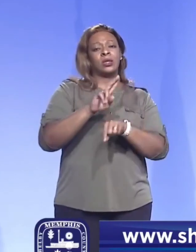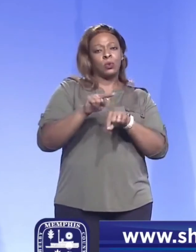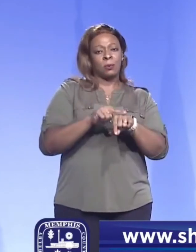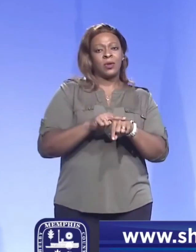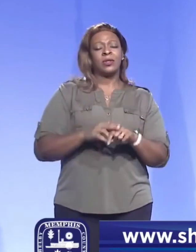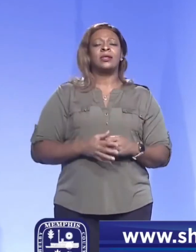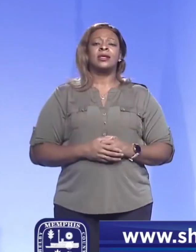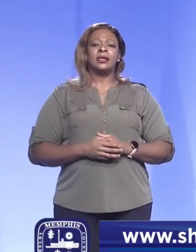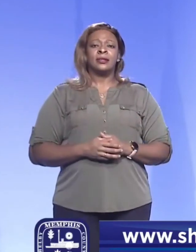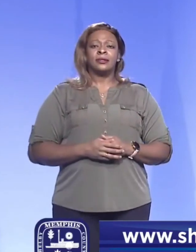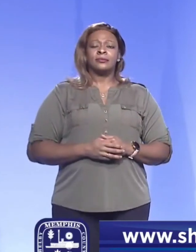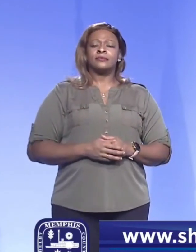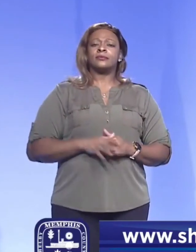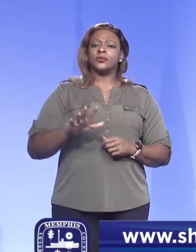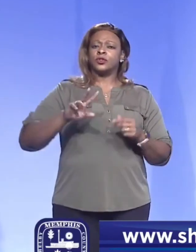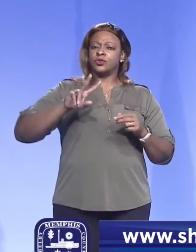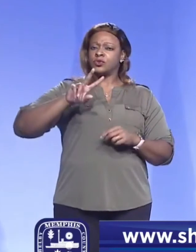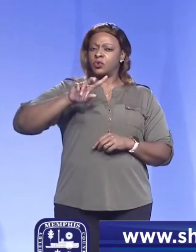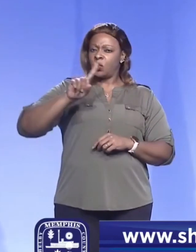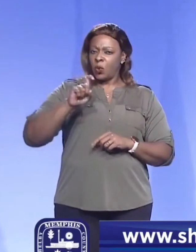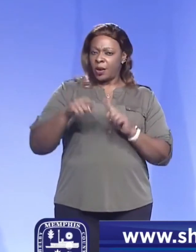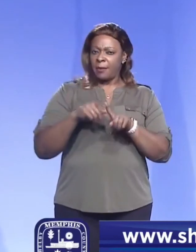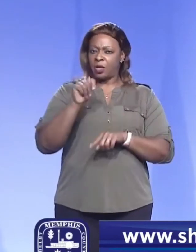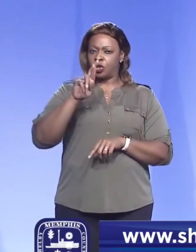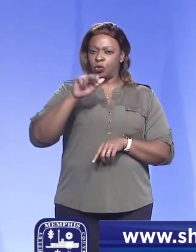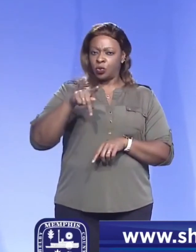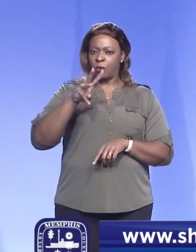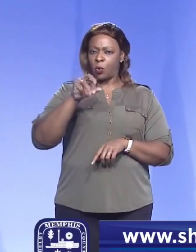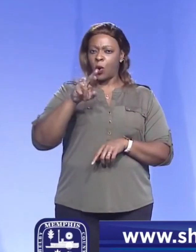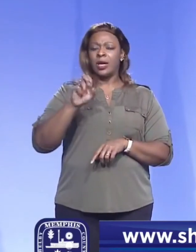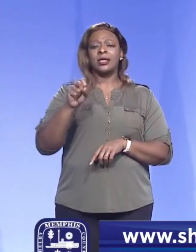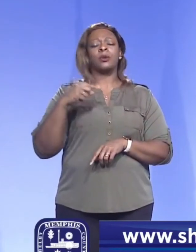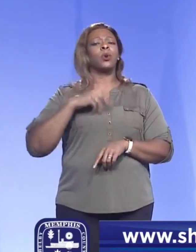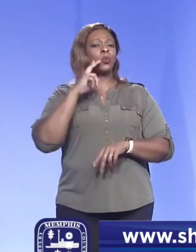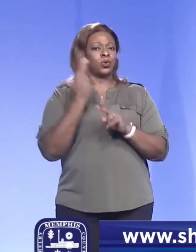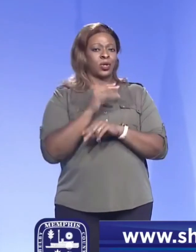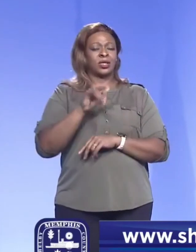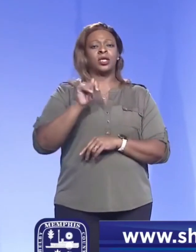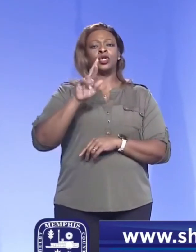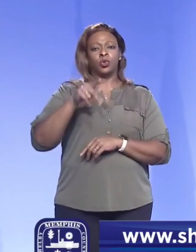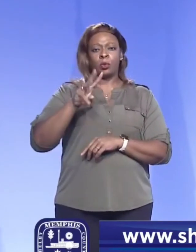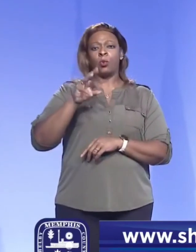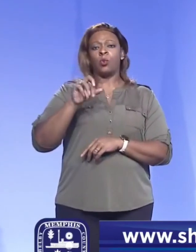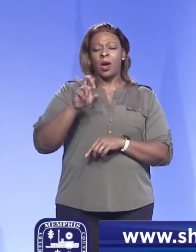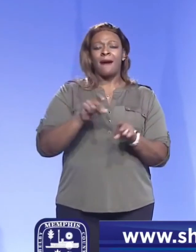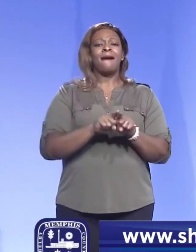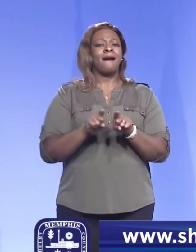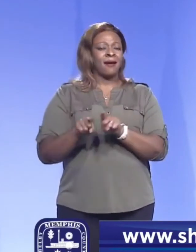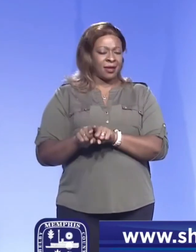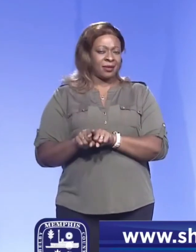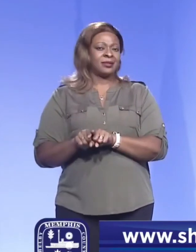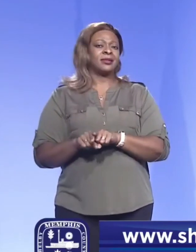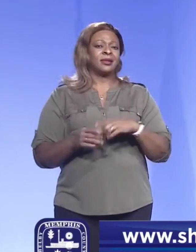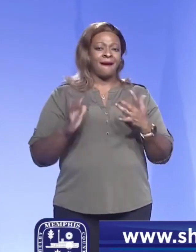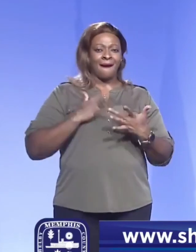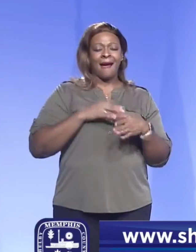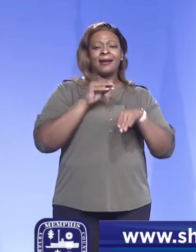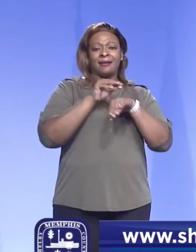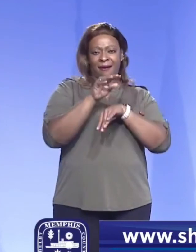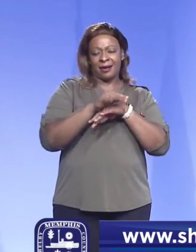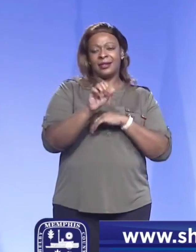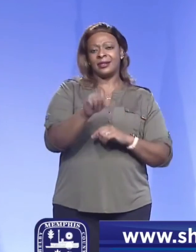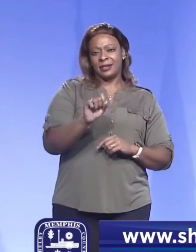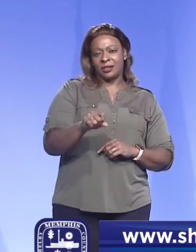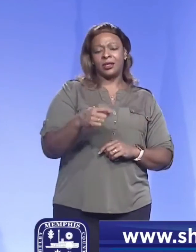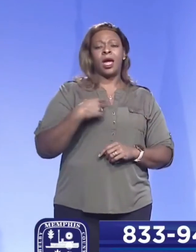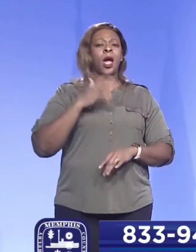usual. And then your question was about the tripwires. Yes, we will be using the tripwires as our guidance.